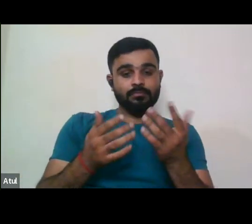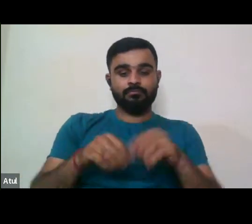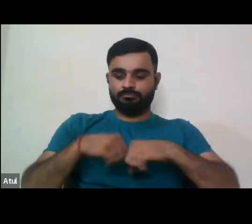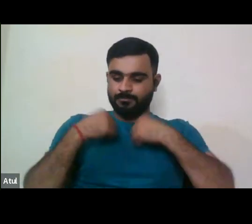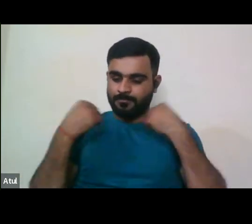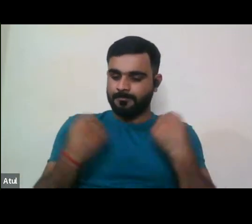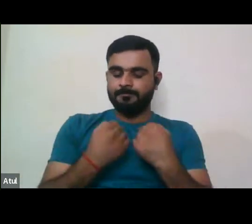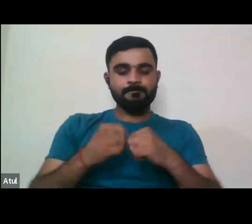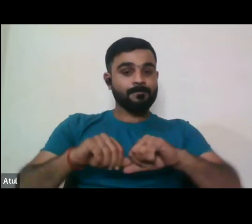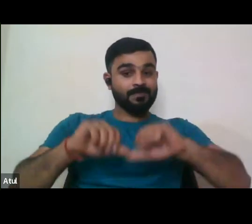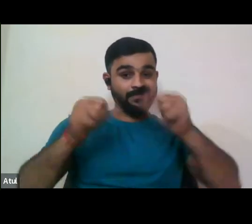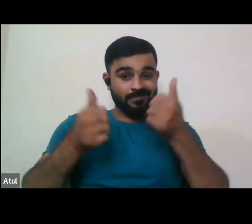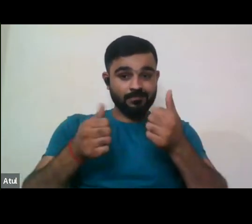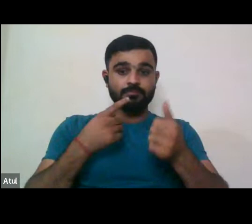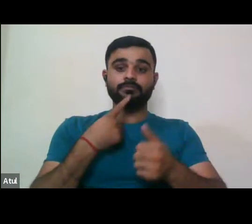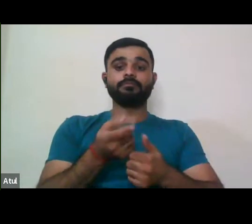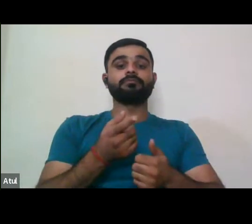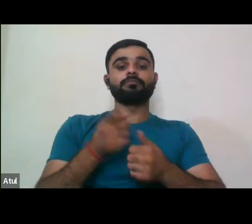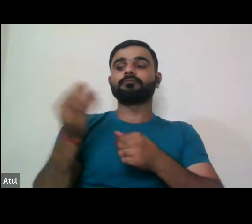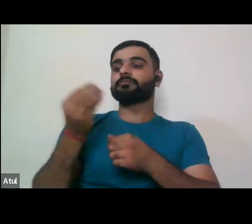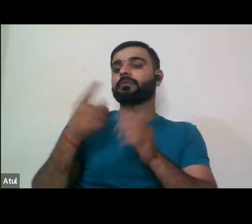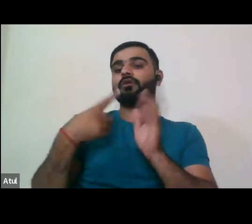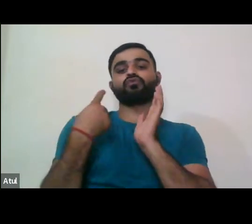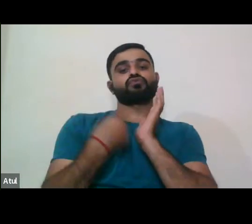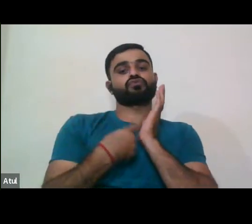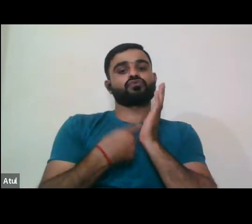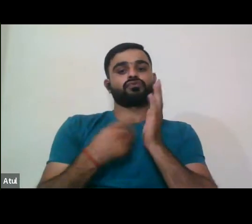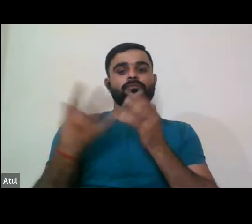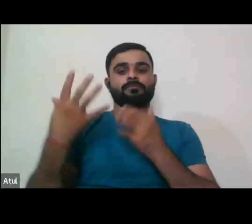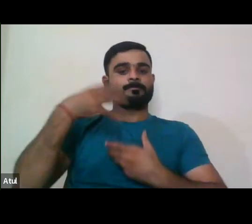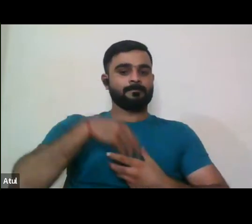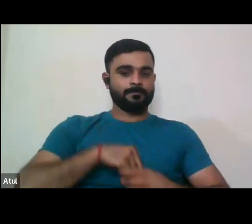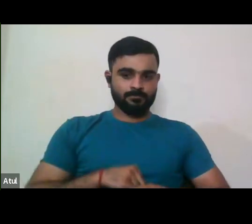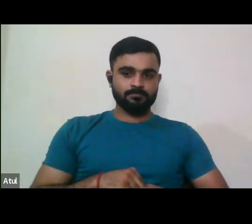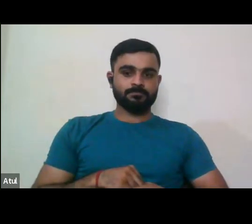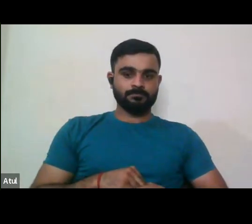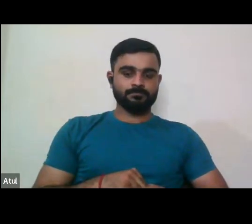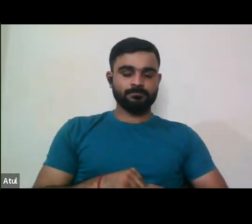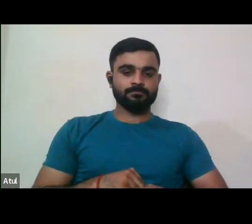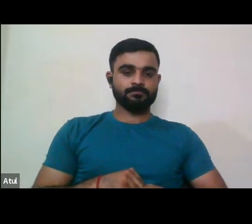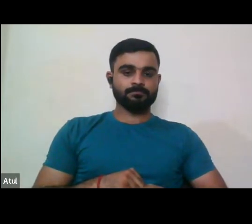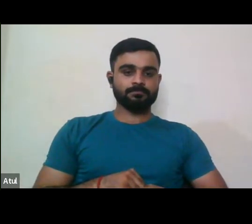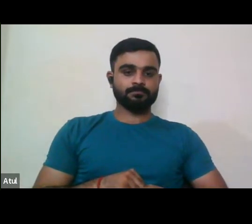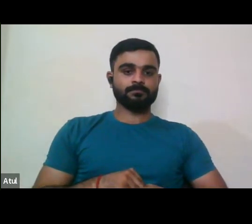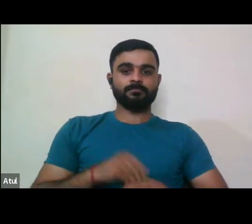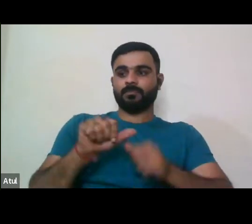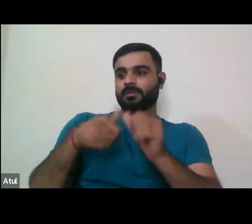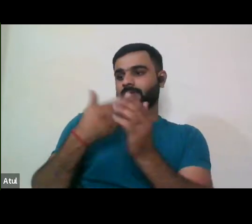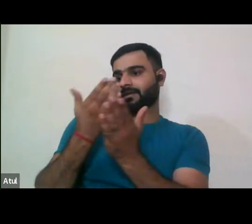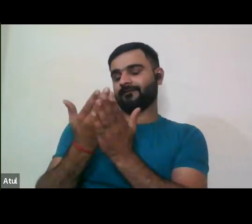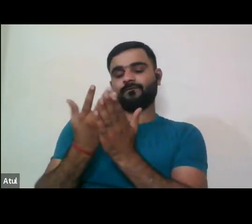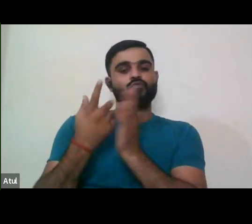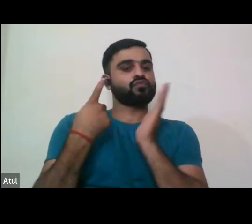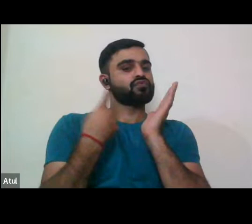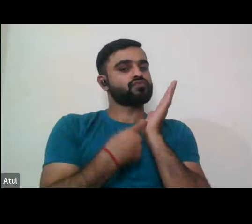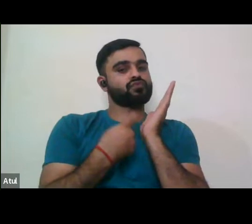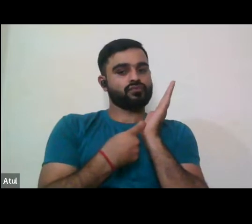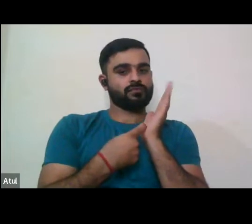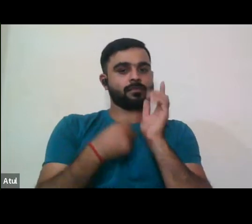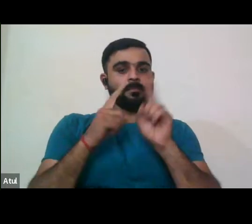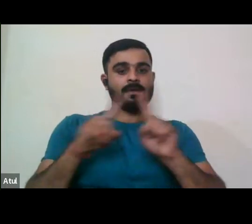on whim? Is by saying that there are some principles that you adhere to, and you apply those principles,